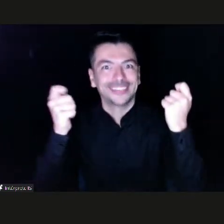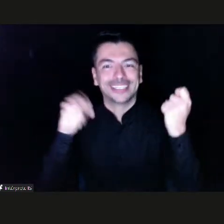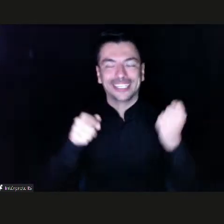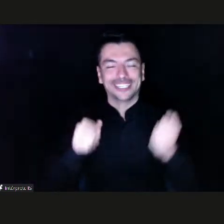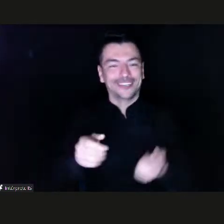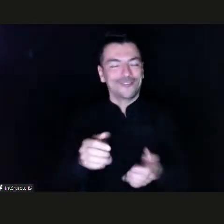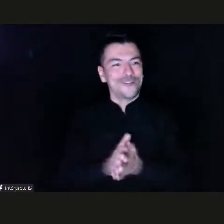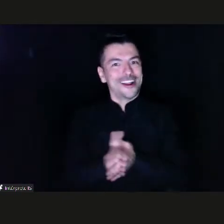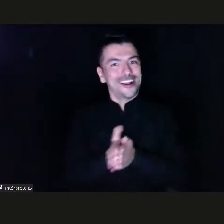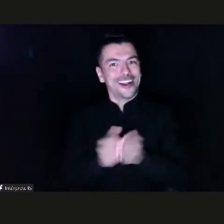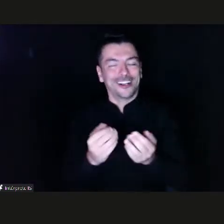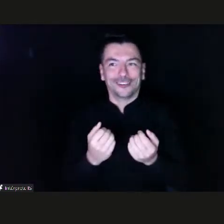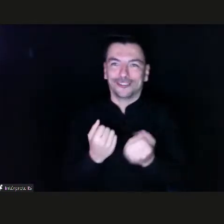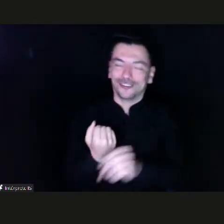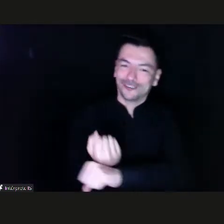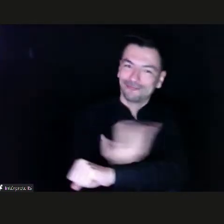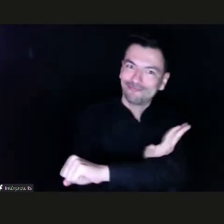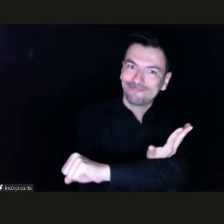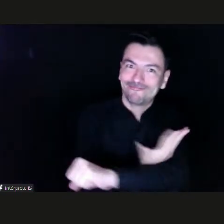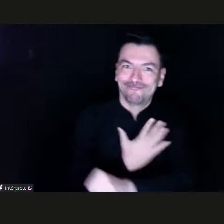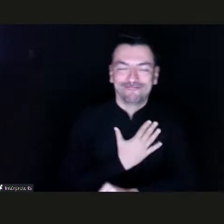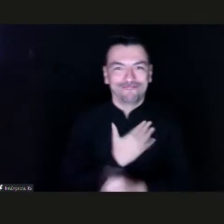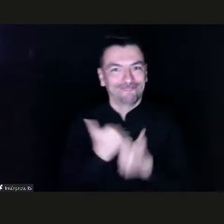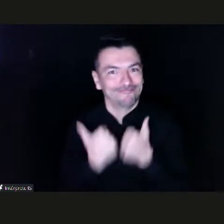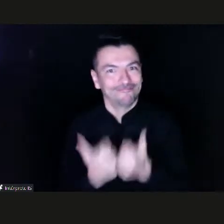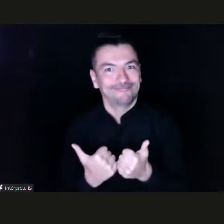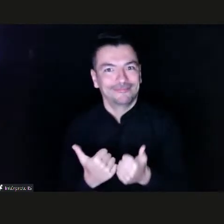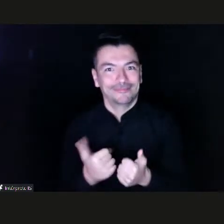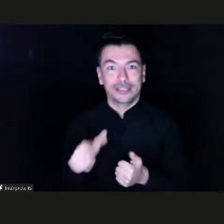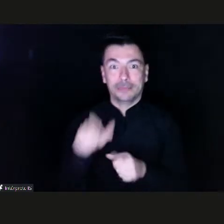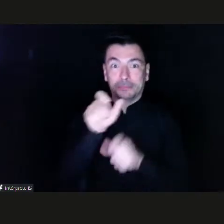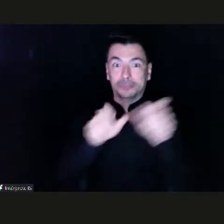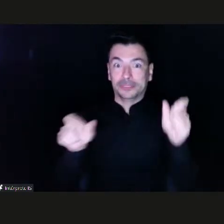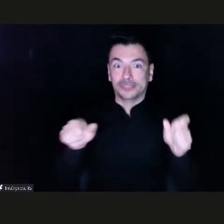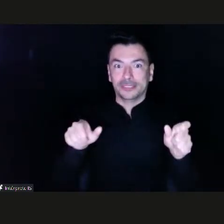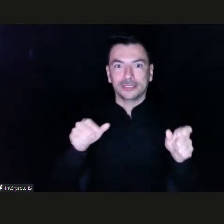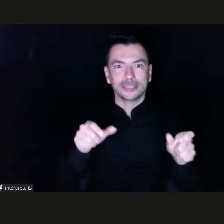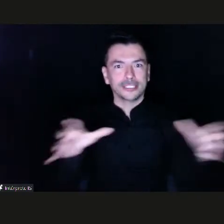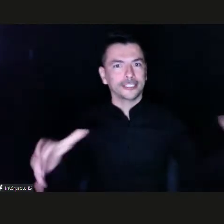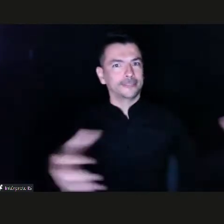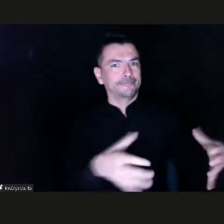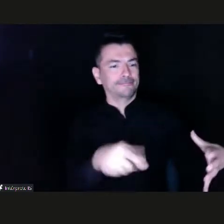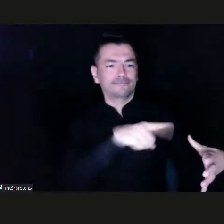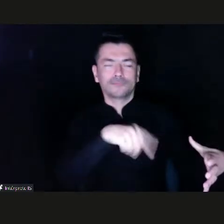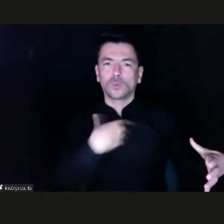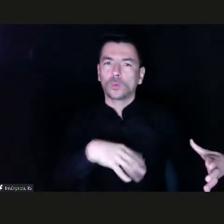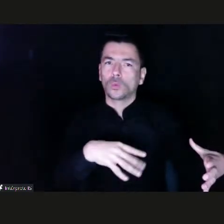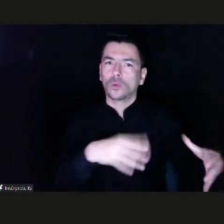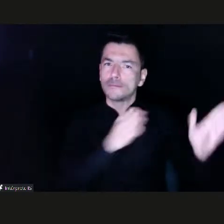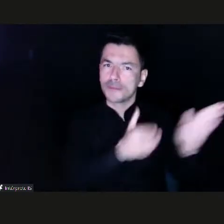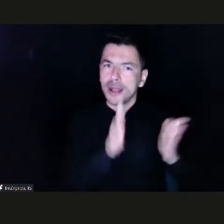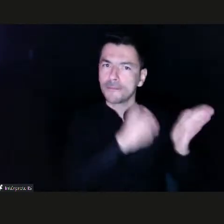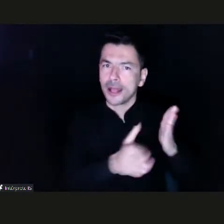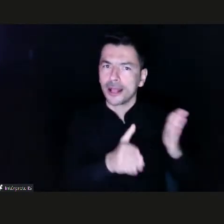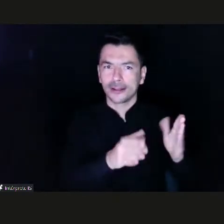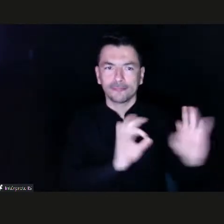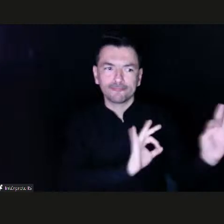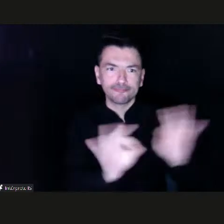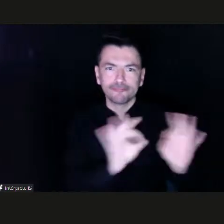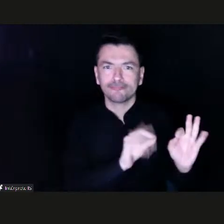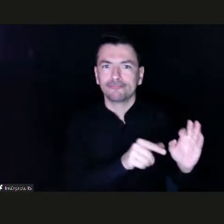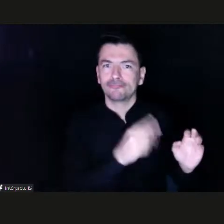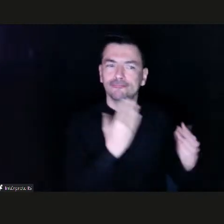done in before this event to make it real. Kas Adela